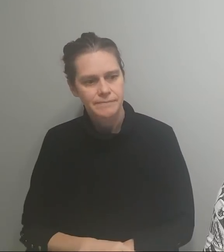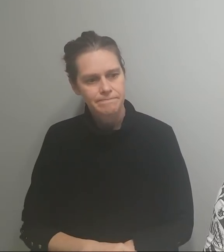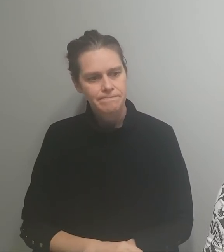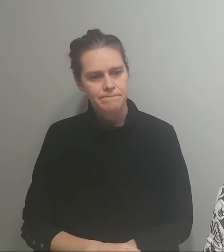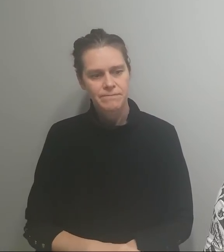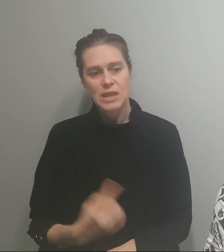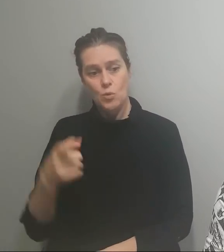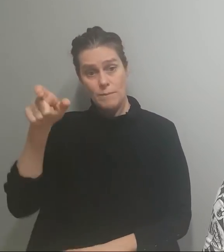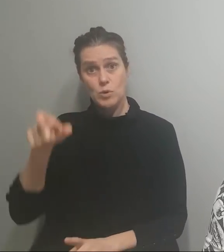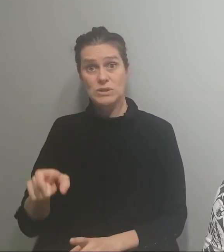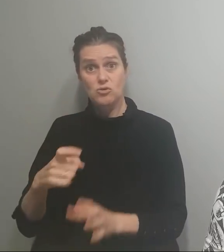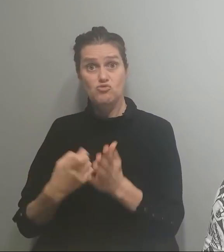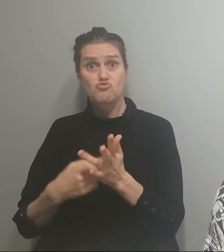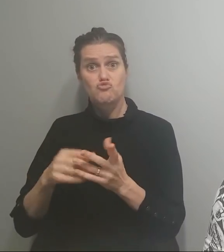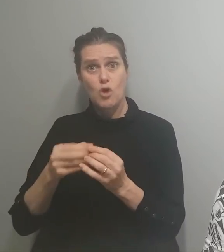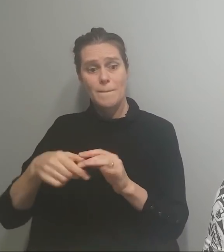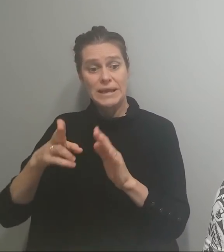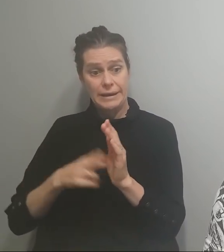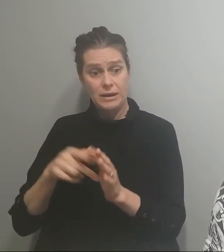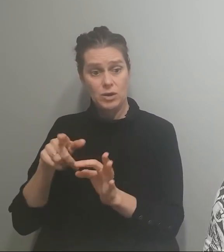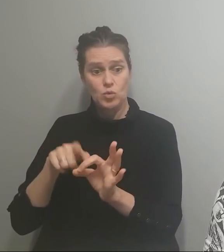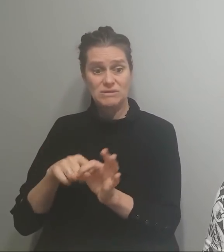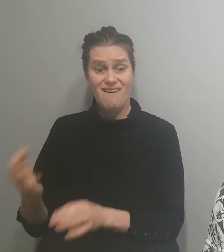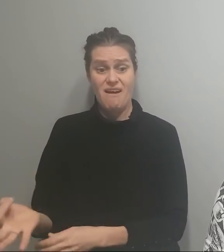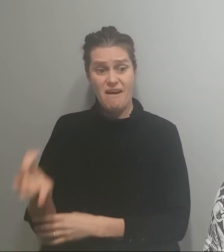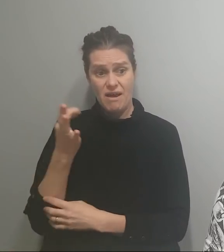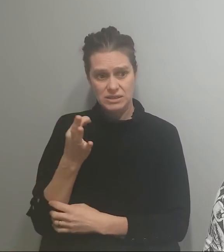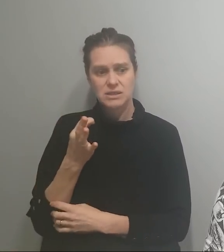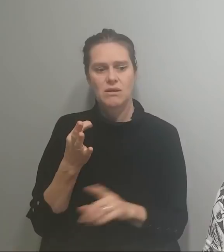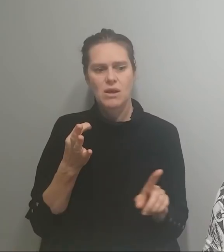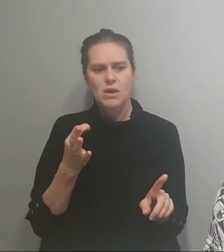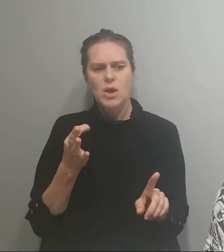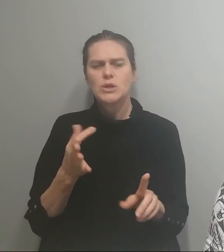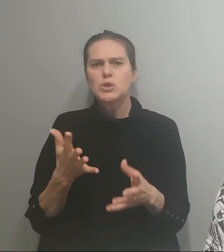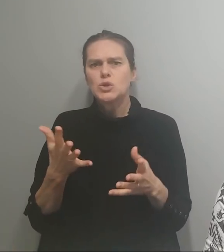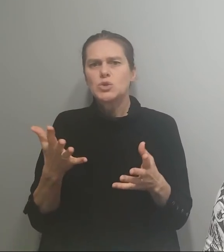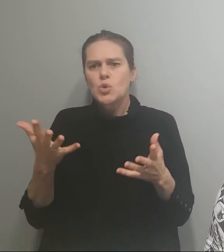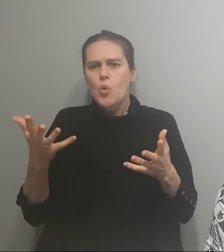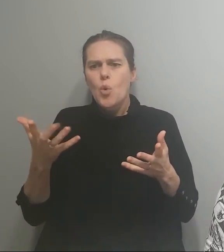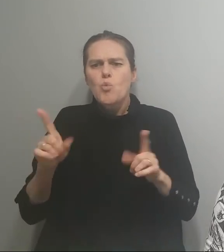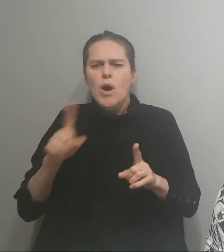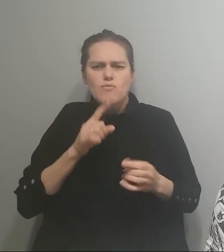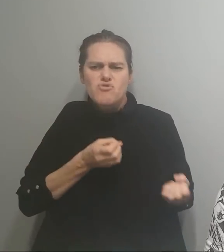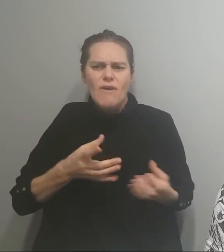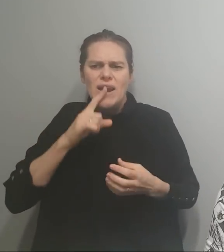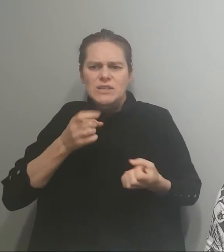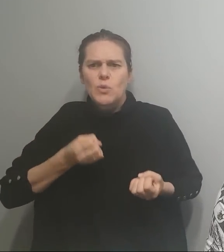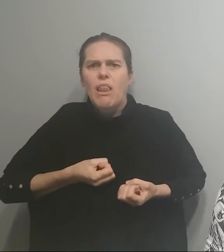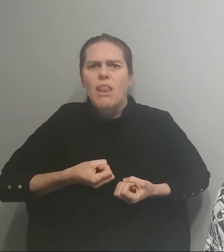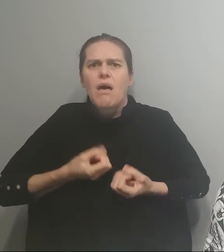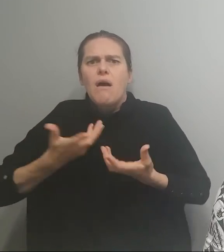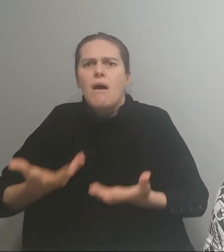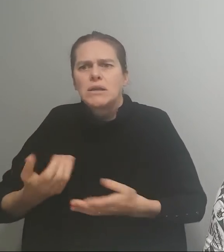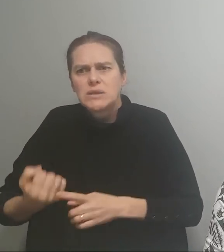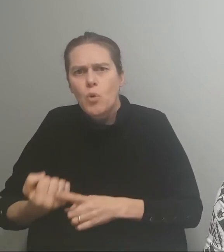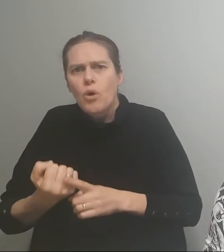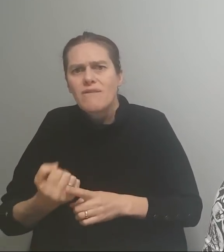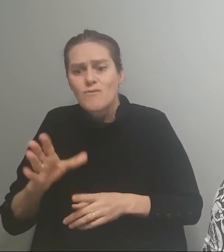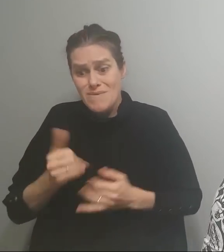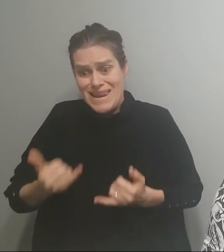and the rollout? So there's been a provider working group that has been looking at what kind of capability development